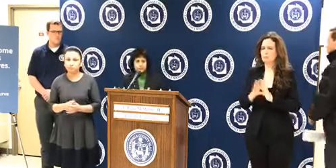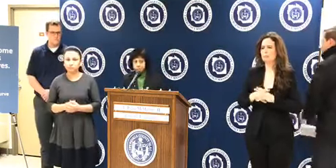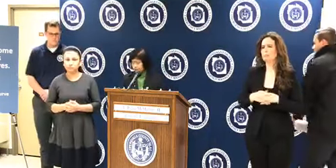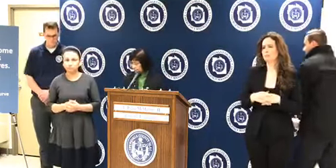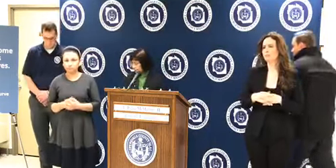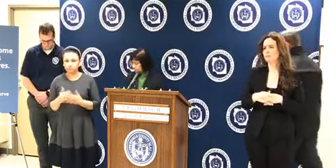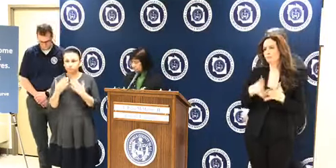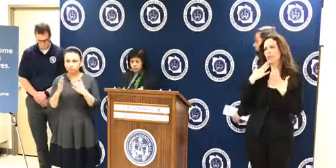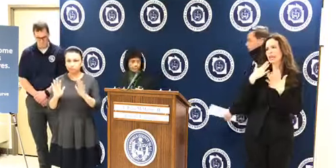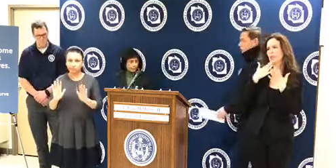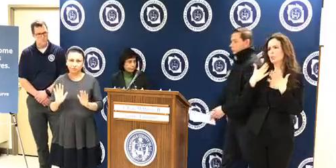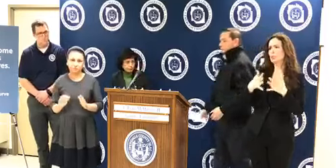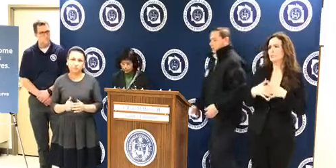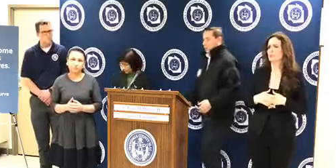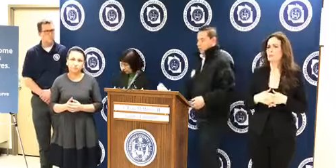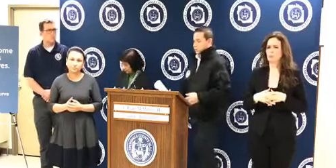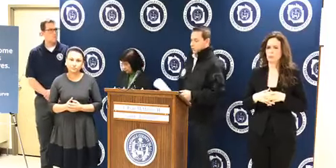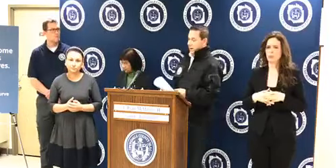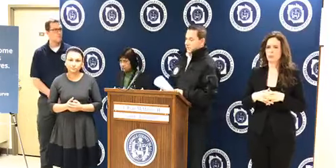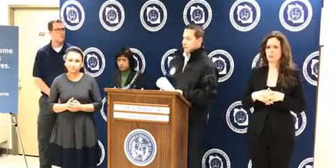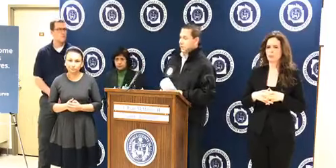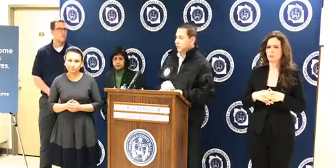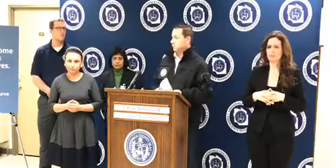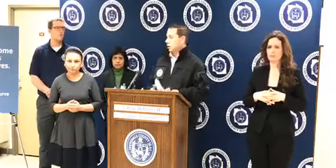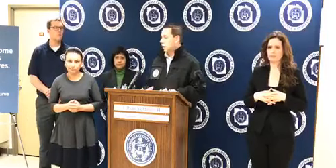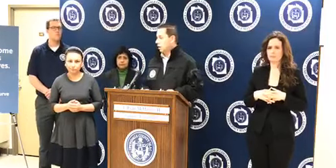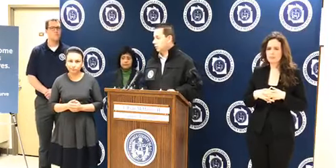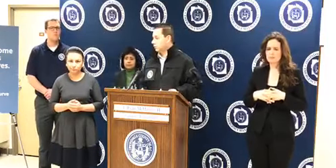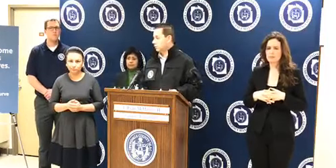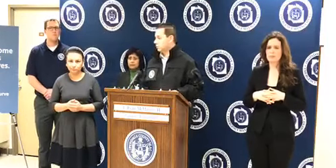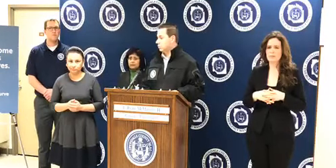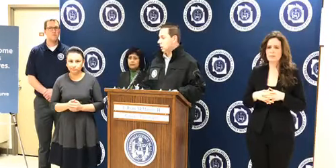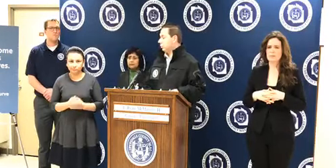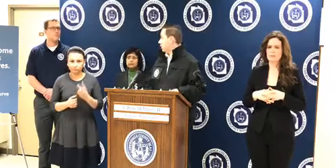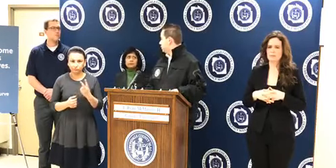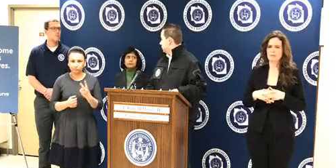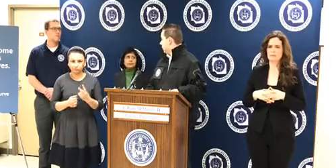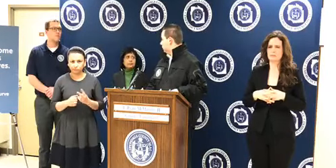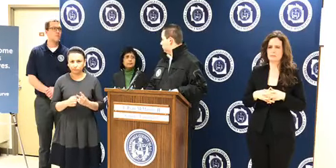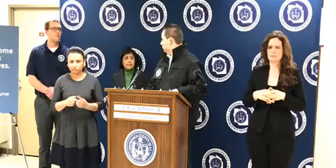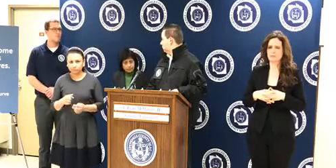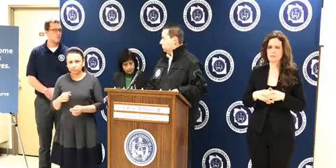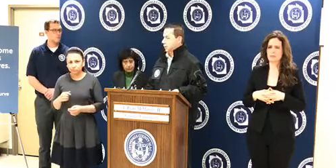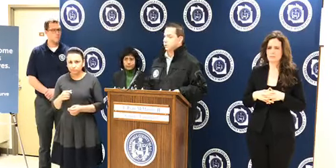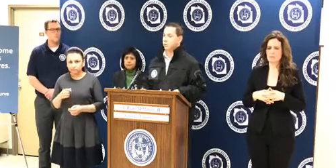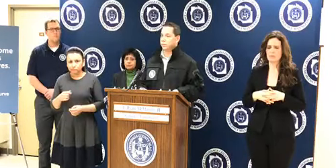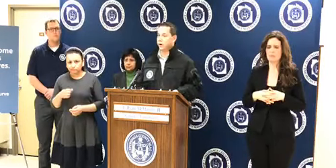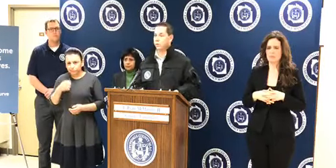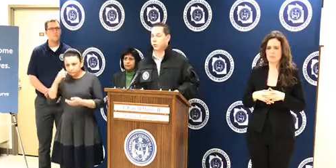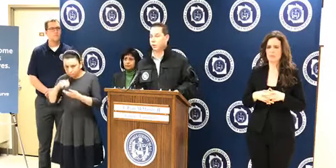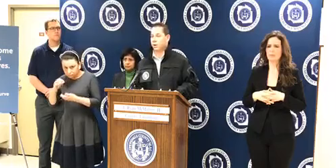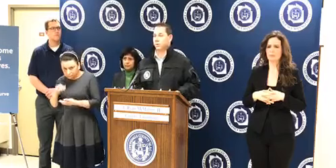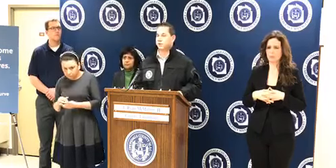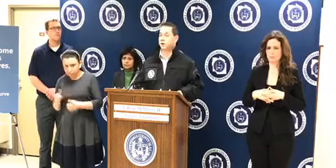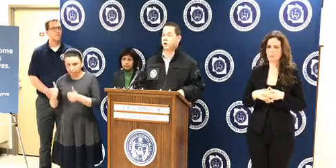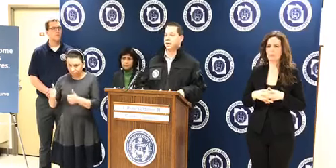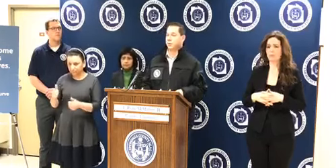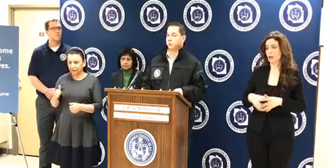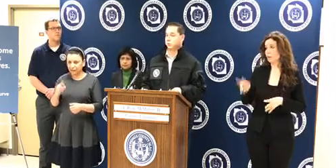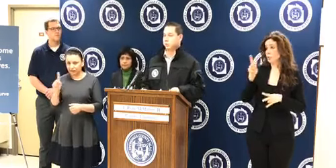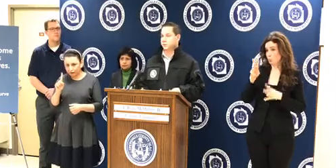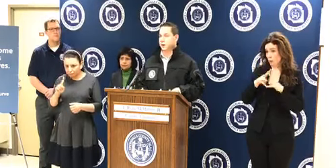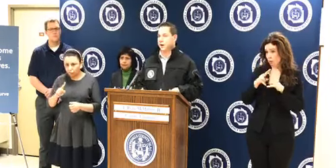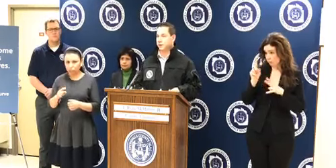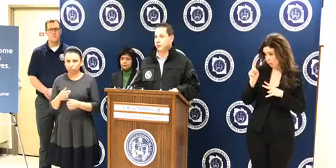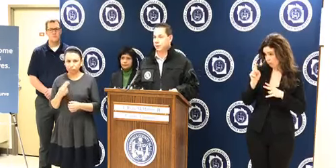you. And our 2 positive cases are health-wise doing well? Yes. Yeah, they are doing well. Remember, these are our